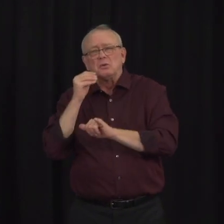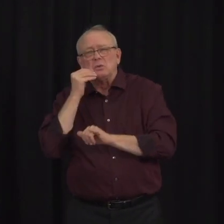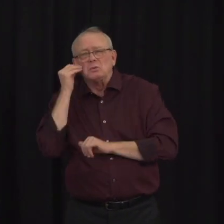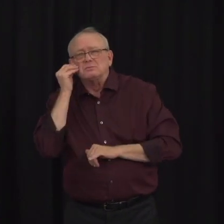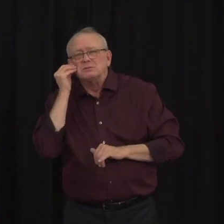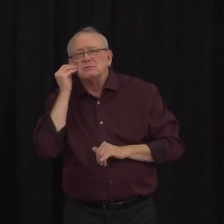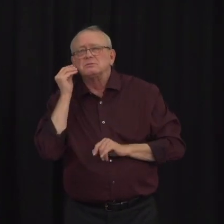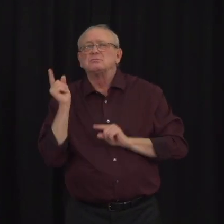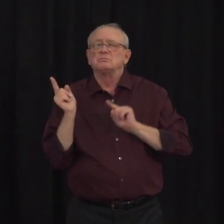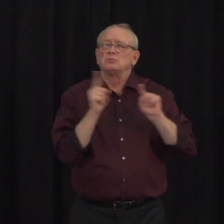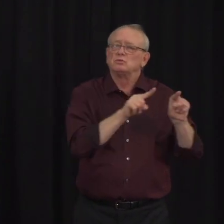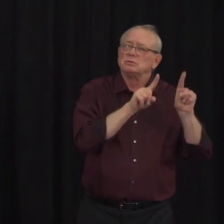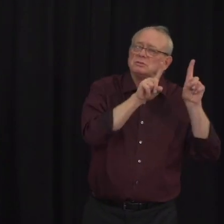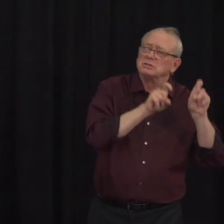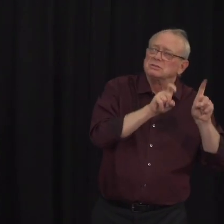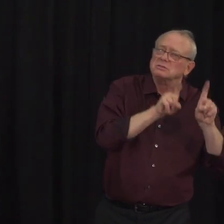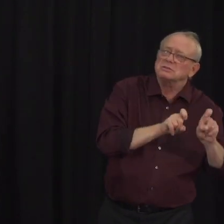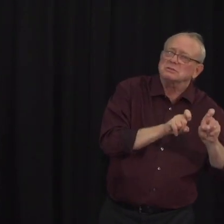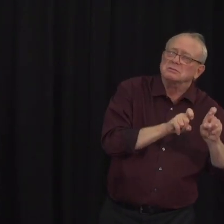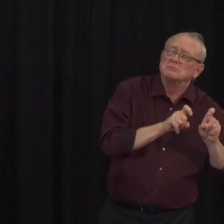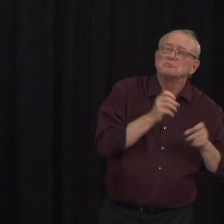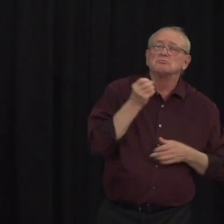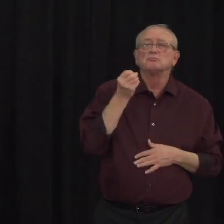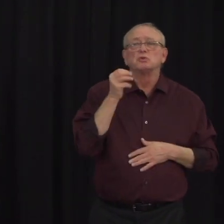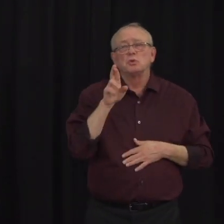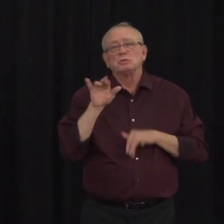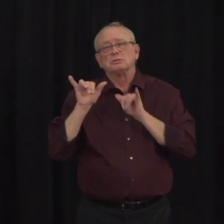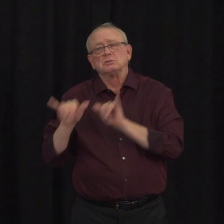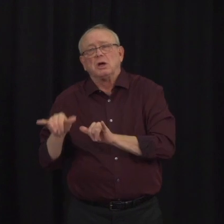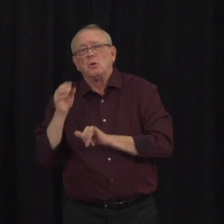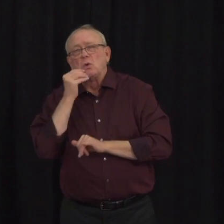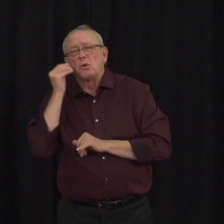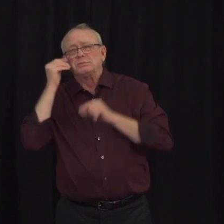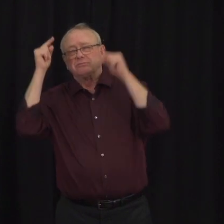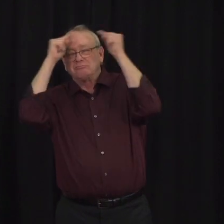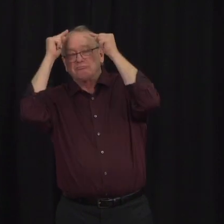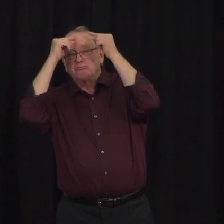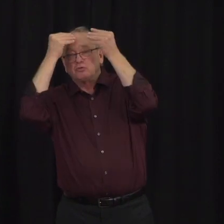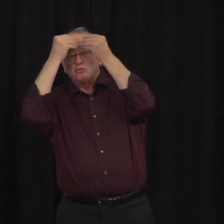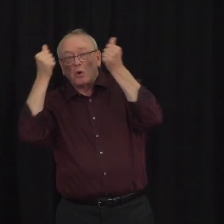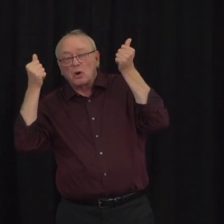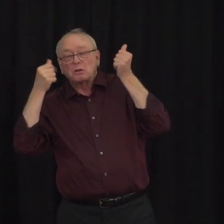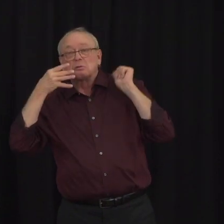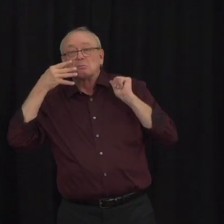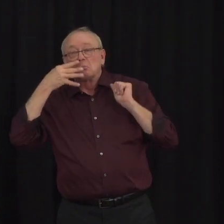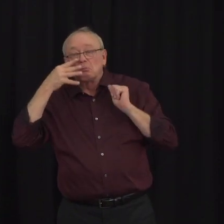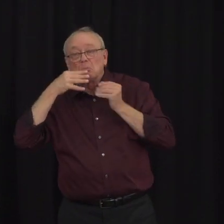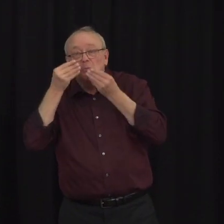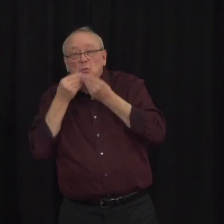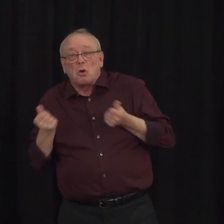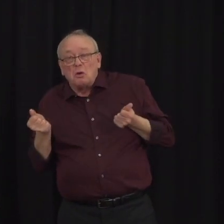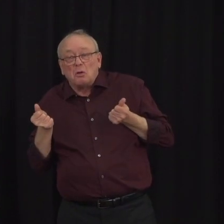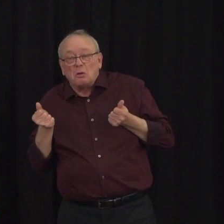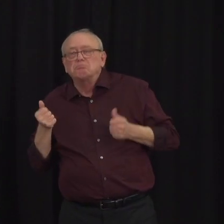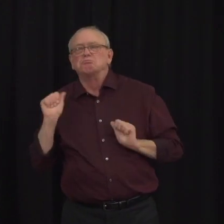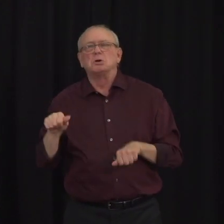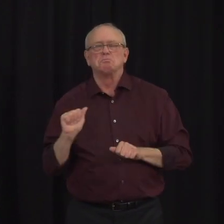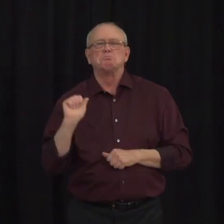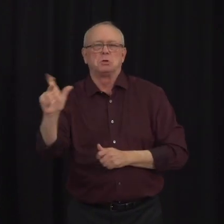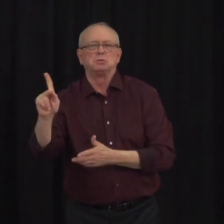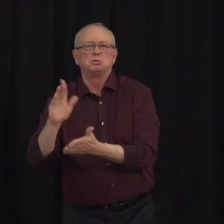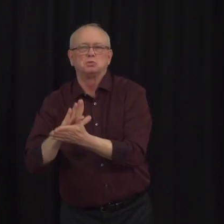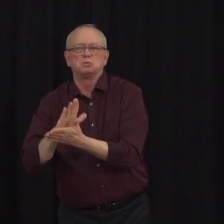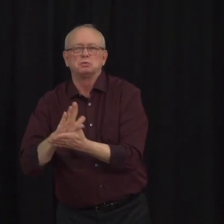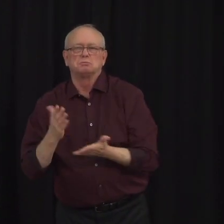go away completely. Once again, we are acting on the evidence, which shows that any one of these symptoms individually